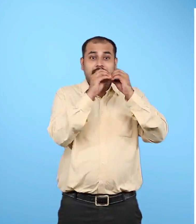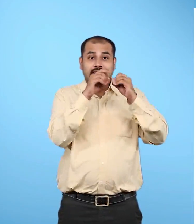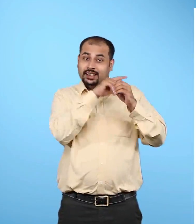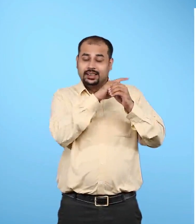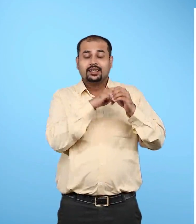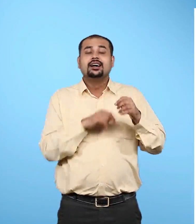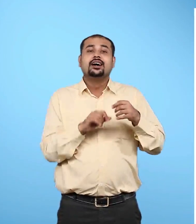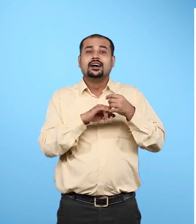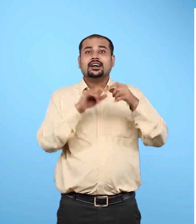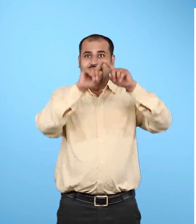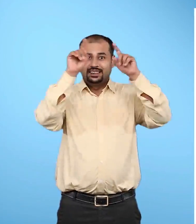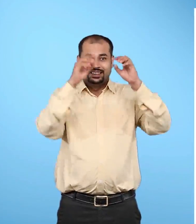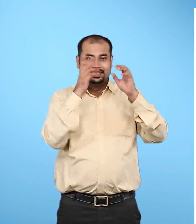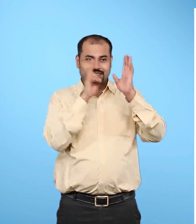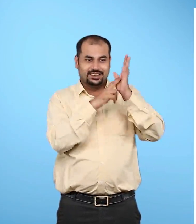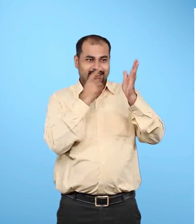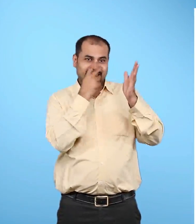and stamp B,